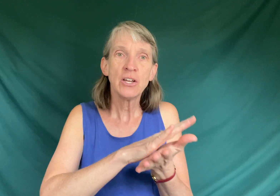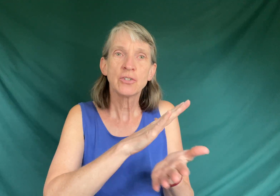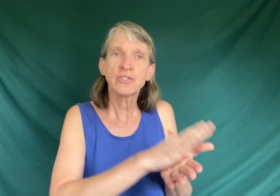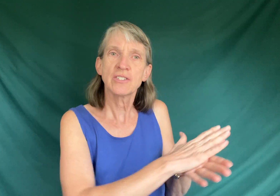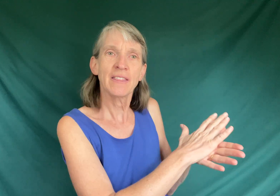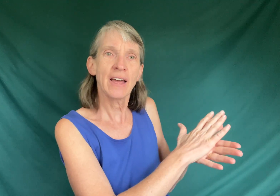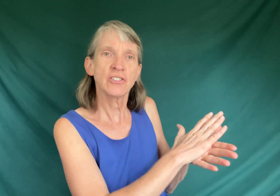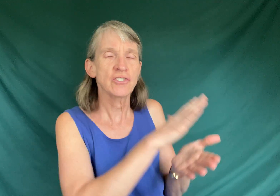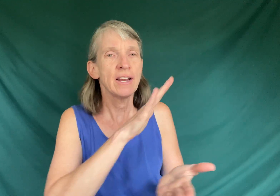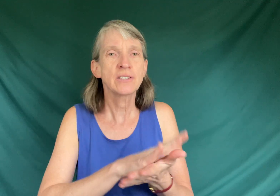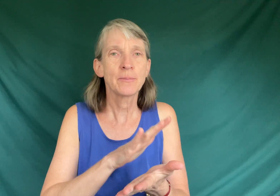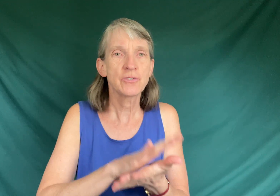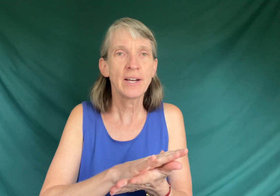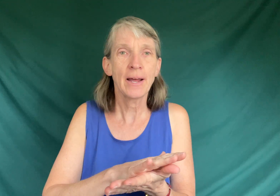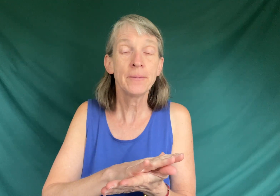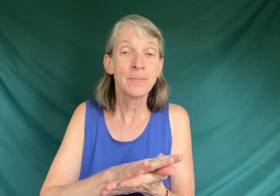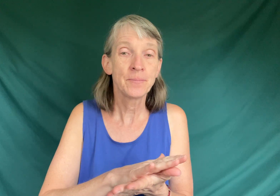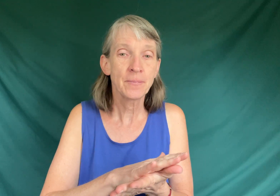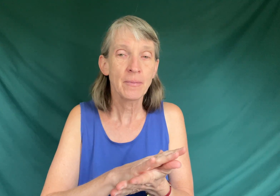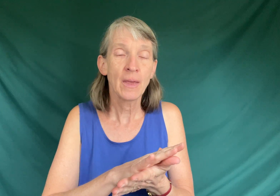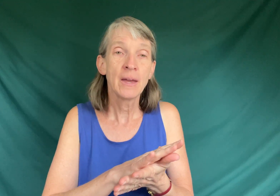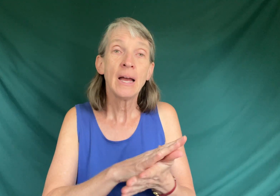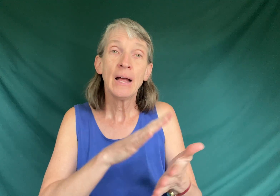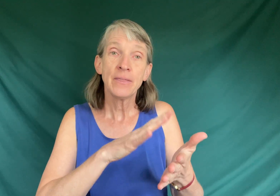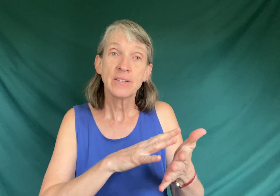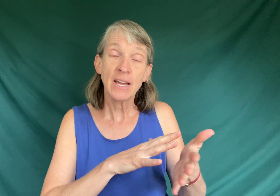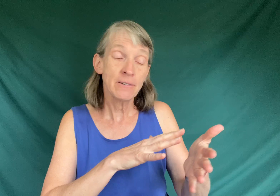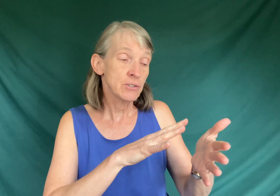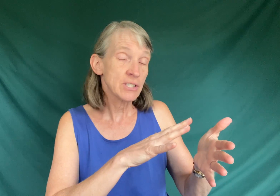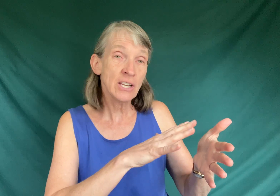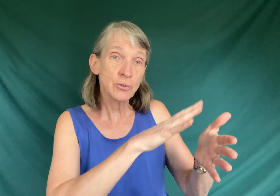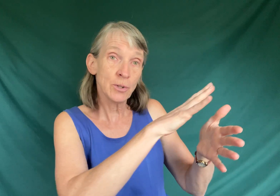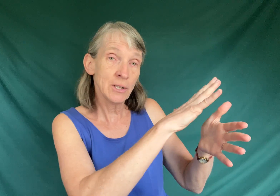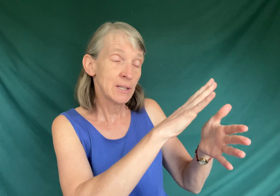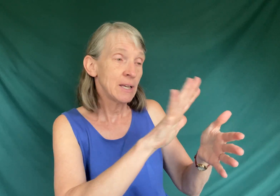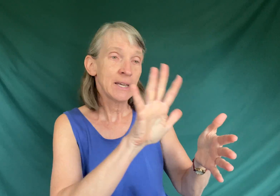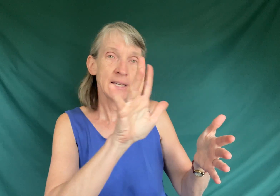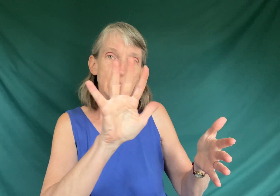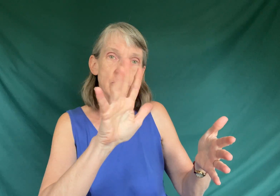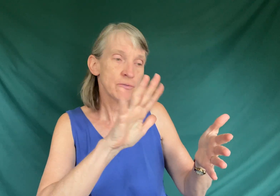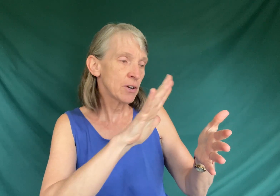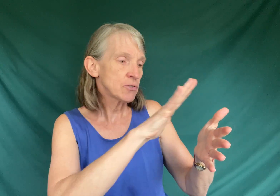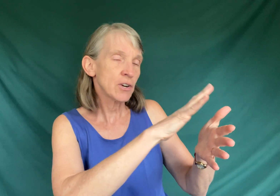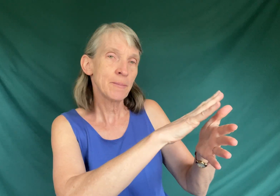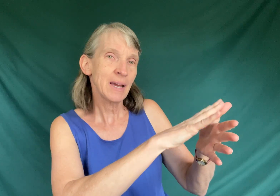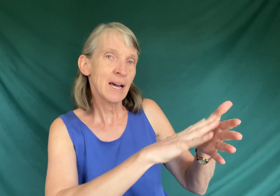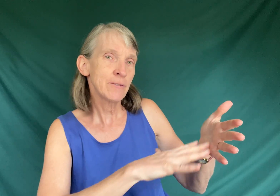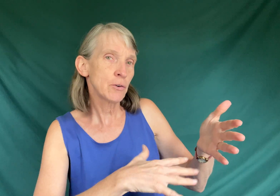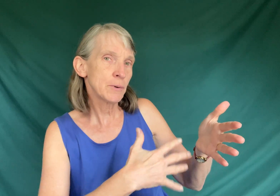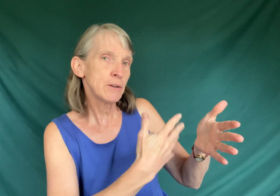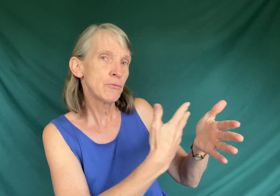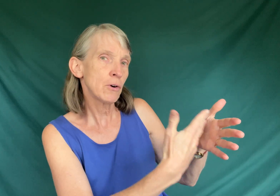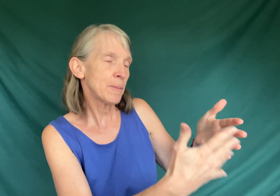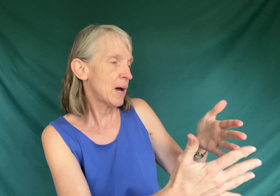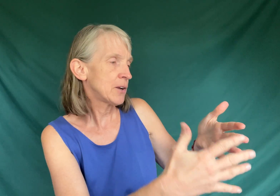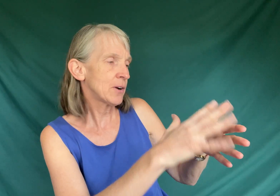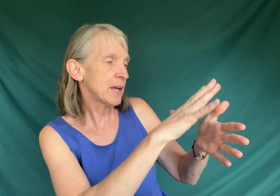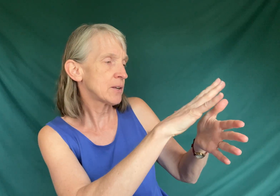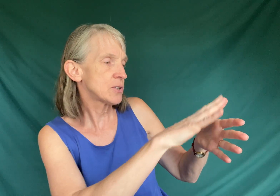it's just like that, just your hands come straight down. The sign for schedule is your fingers are going to make kind of a grid form on your hand.